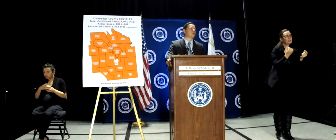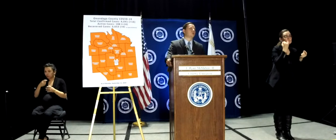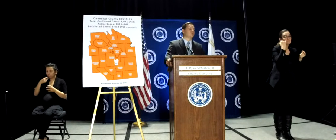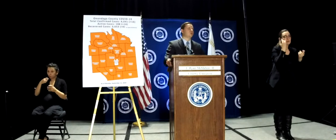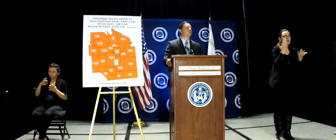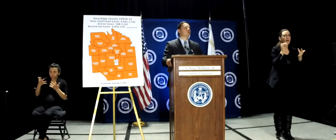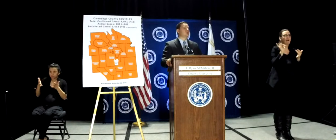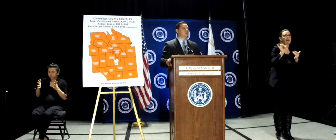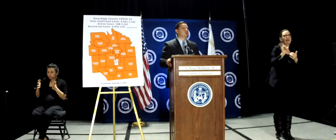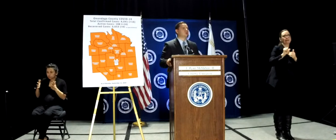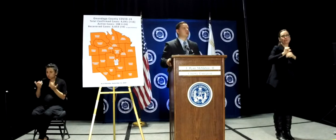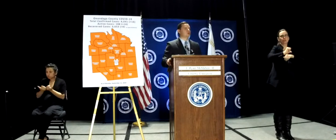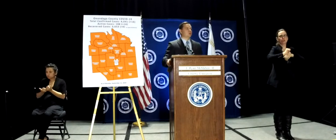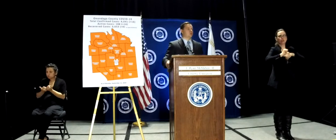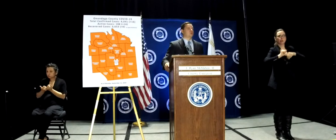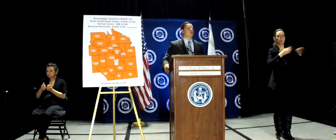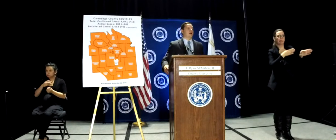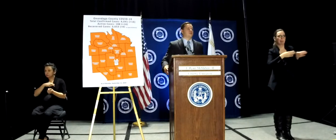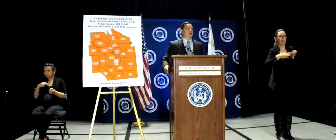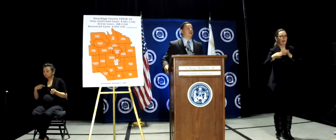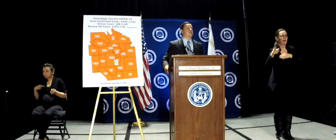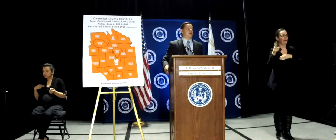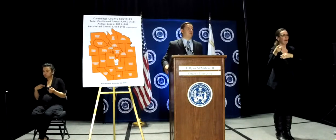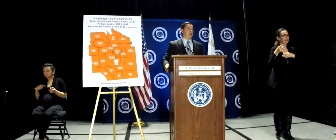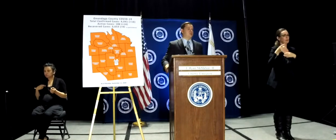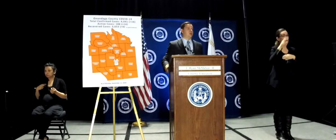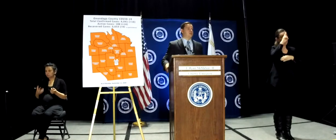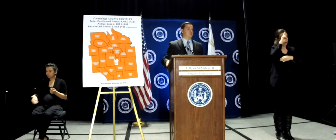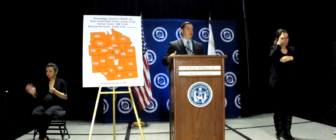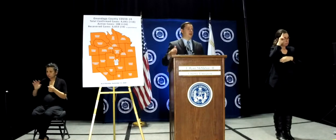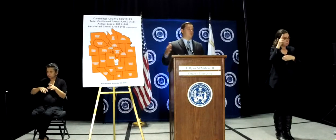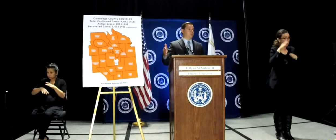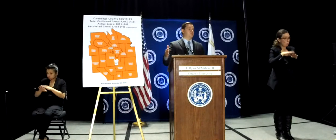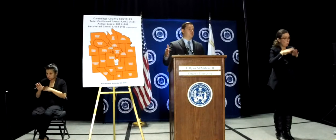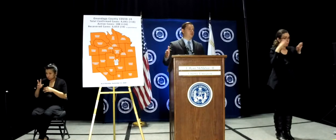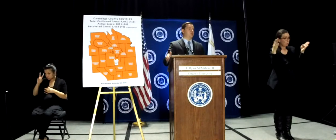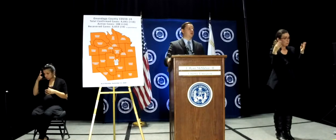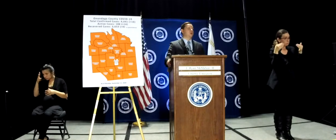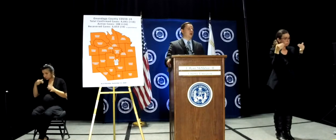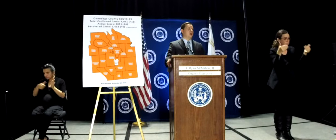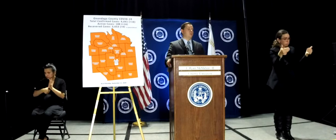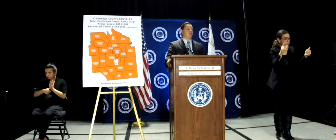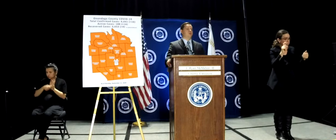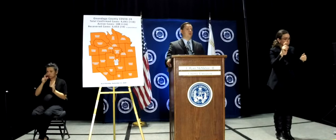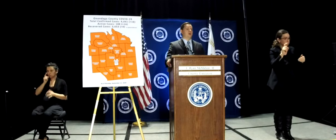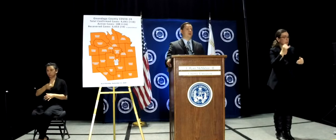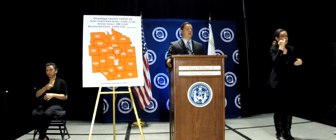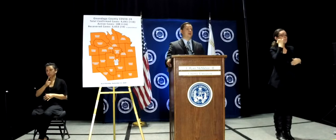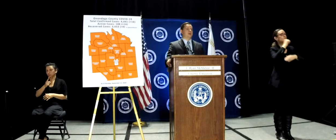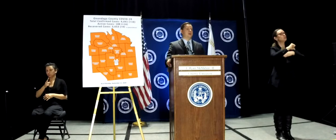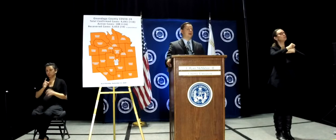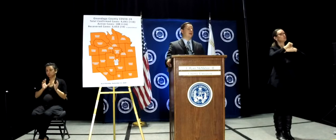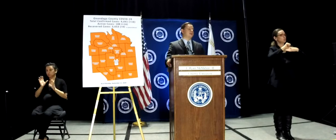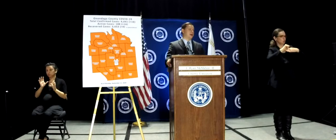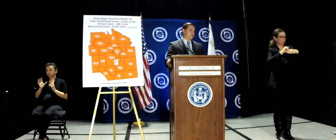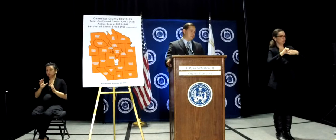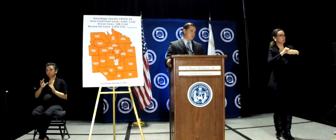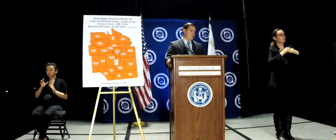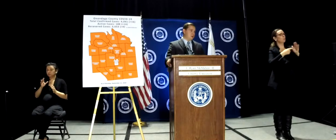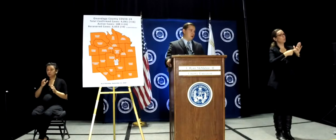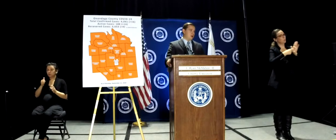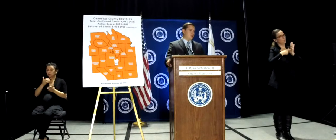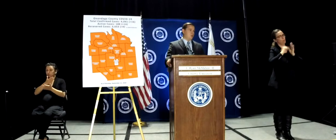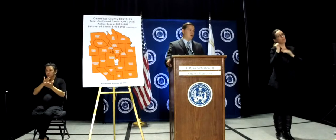the hospitals generally open for you? Correct. Or? So that is covered by insurance if you're going to have a procedure. If you're a